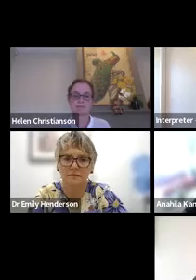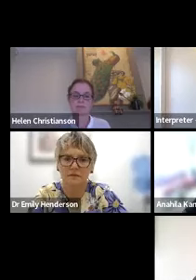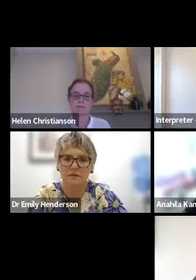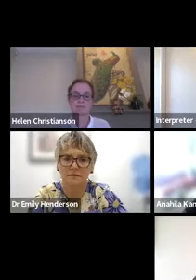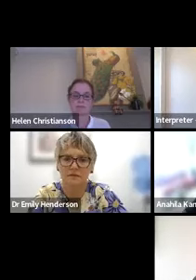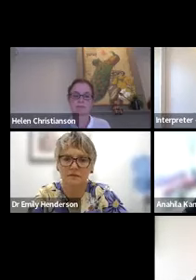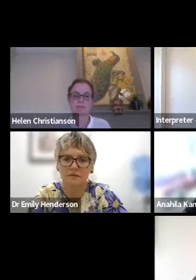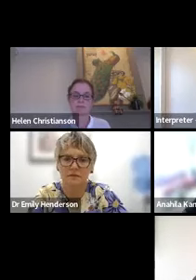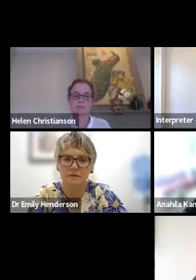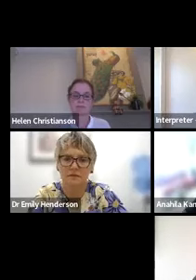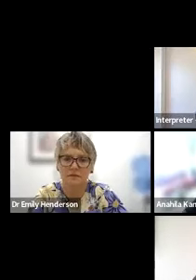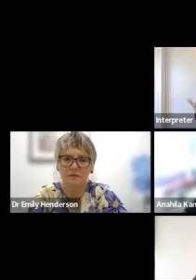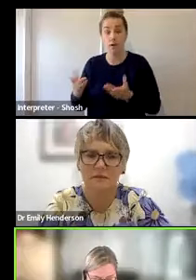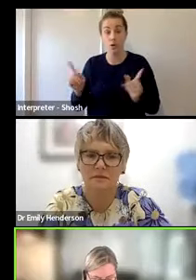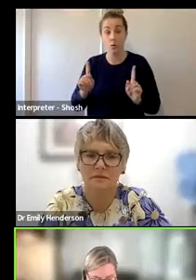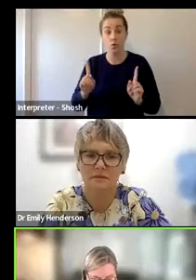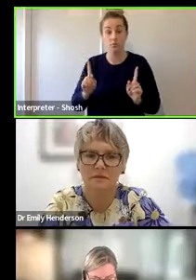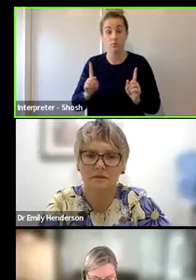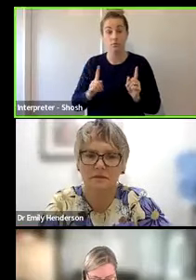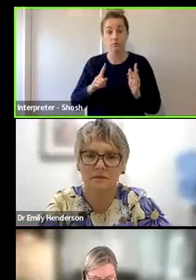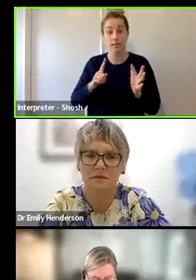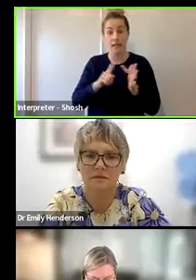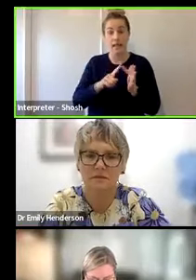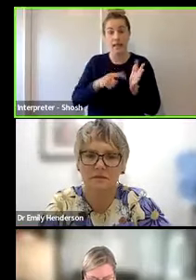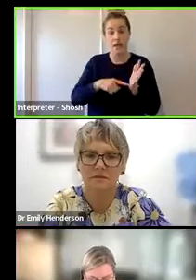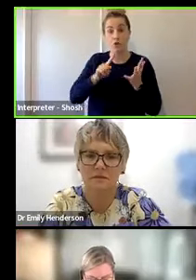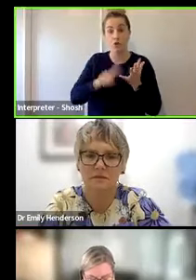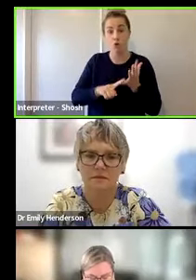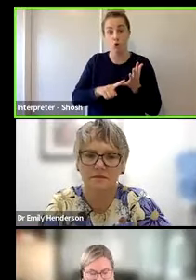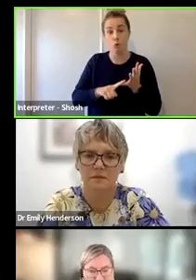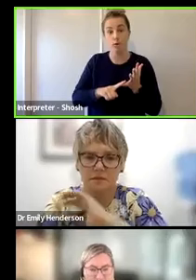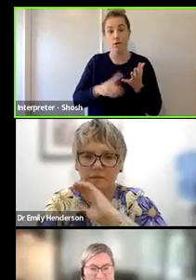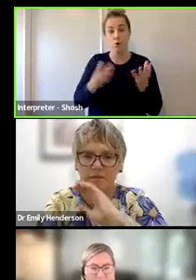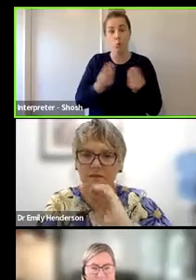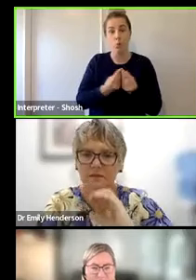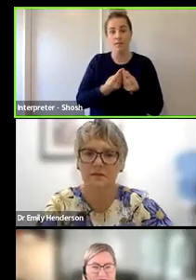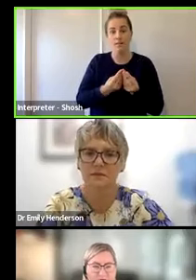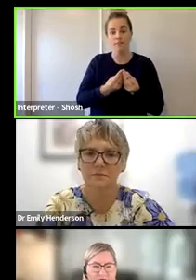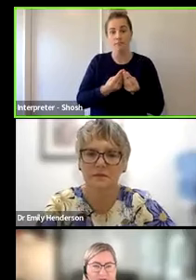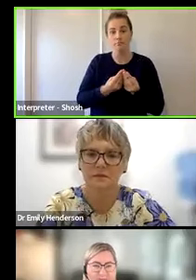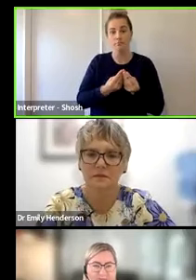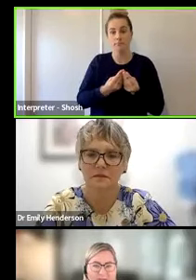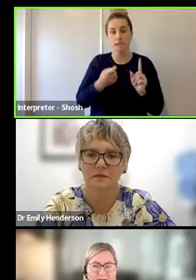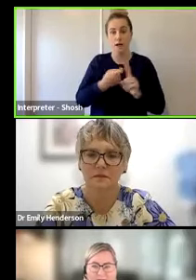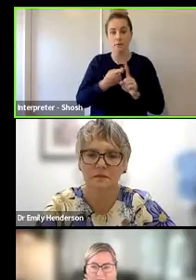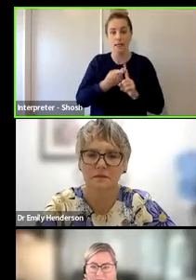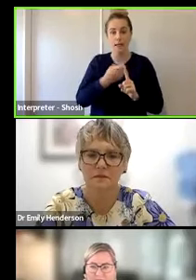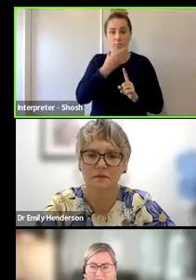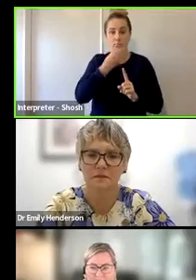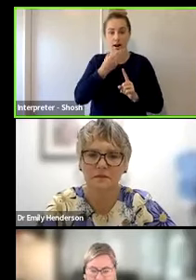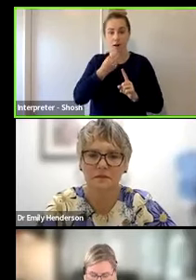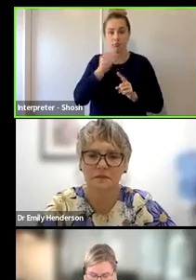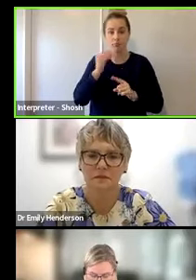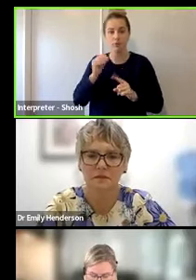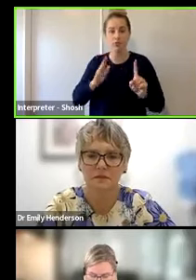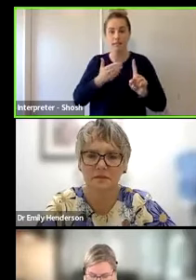We now have Etu and Karena Brown, strategic researcher, coming on.